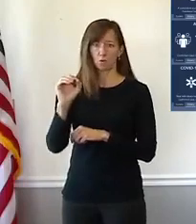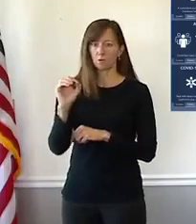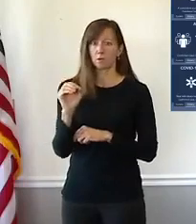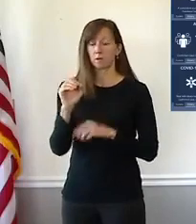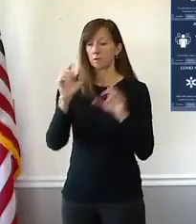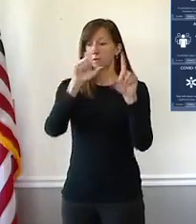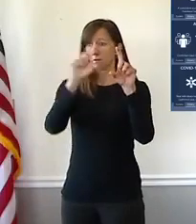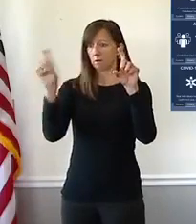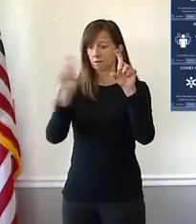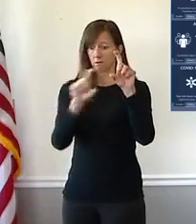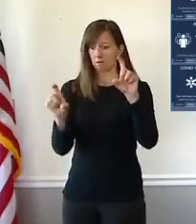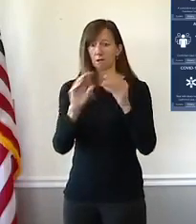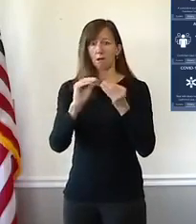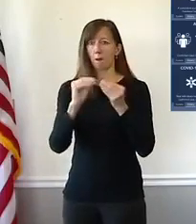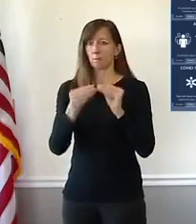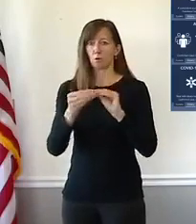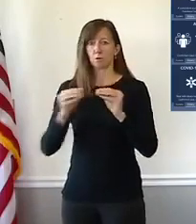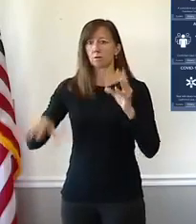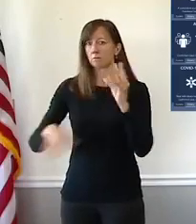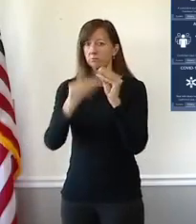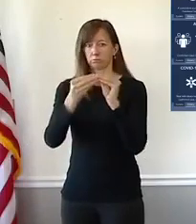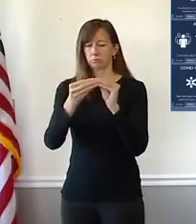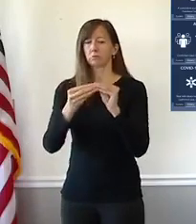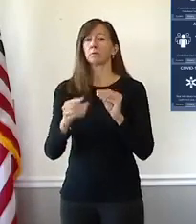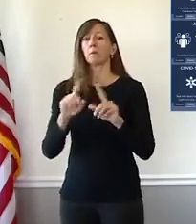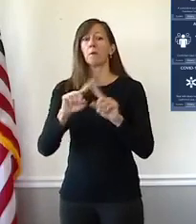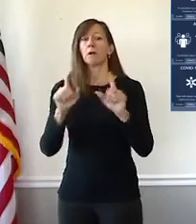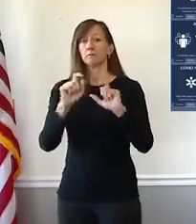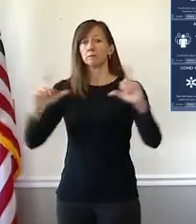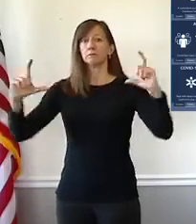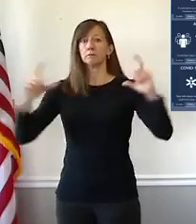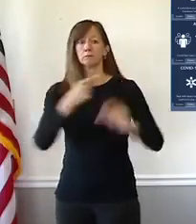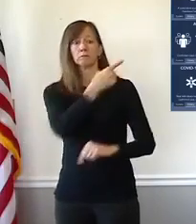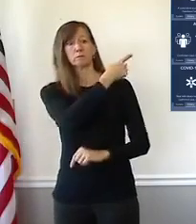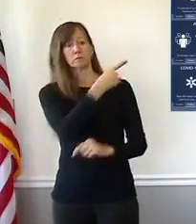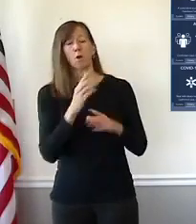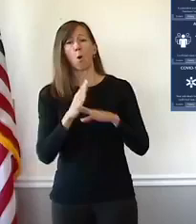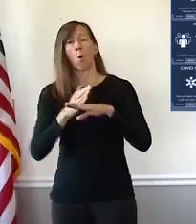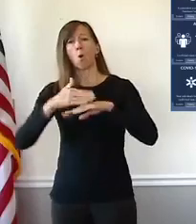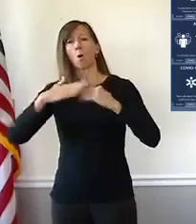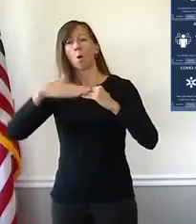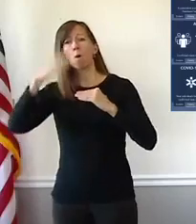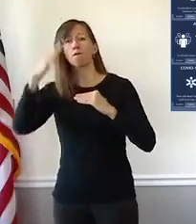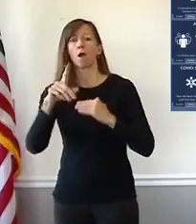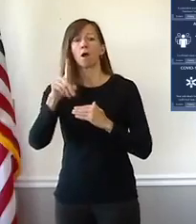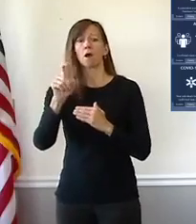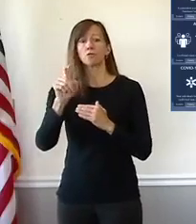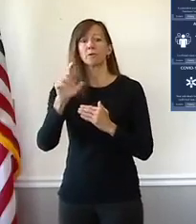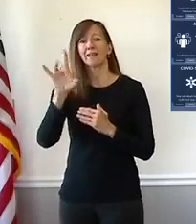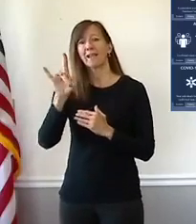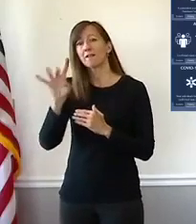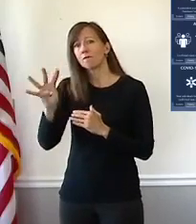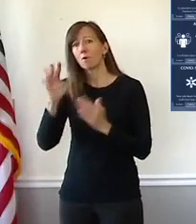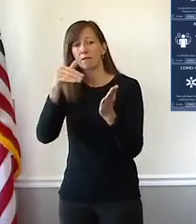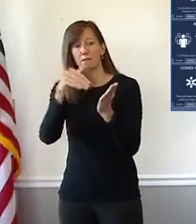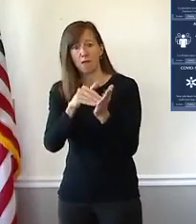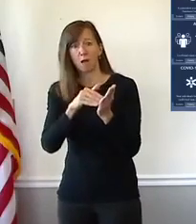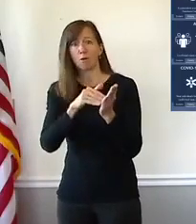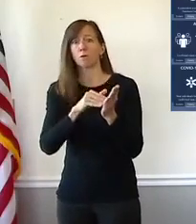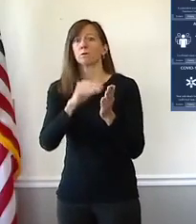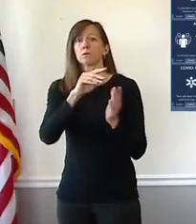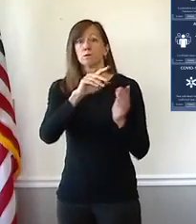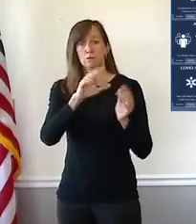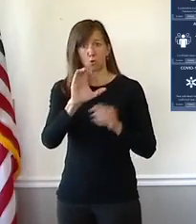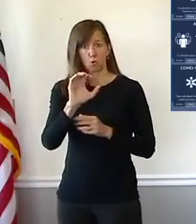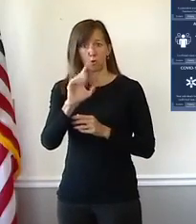that update. To date, we have conducted over 184,000 COVID-19 tests,